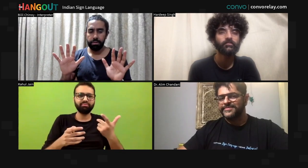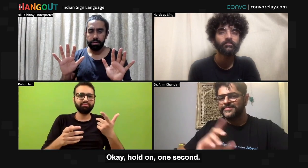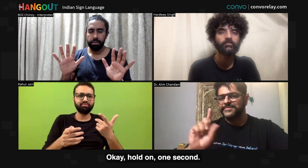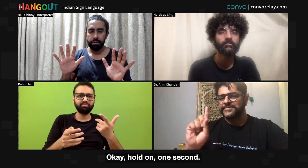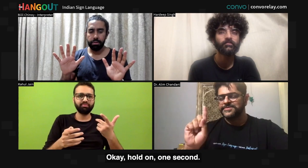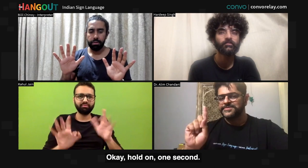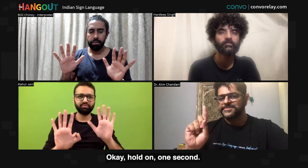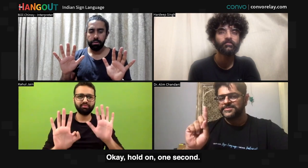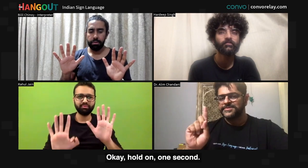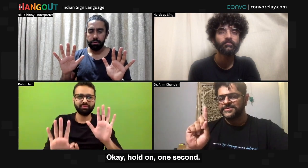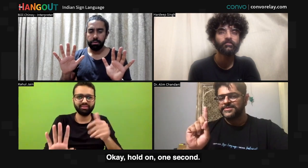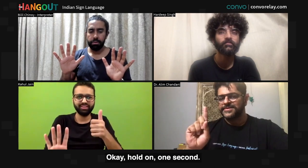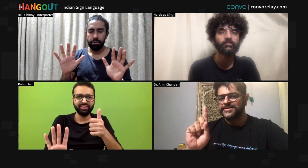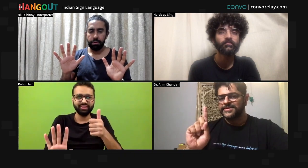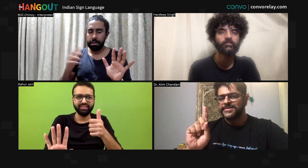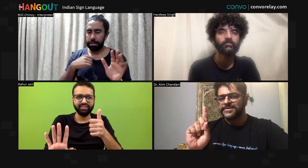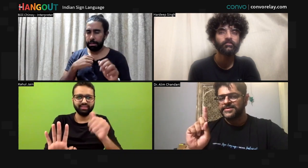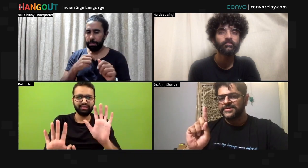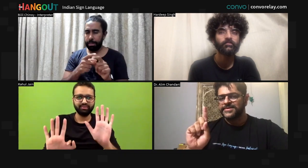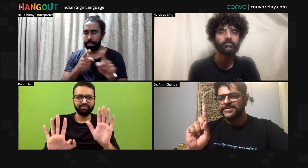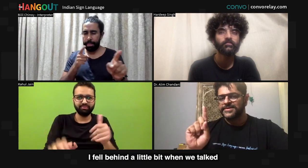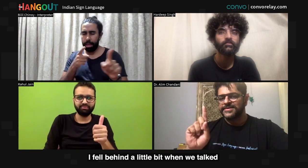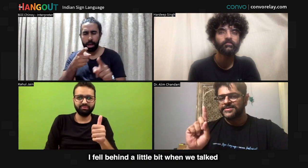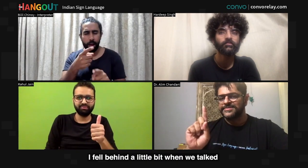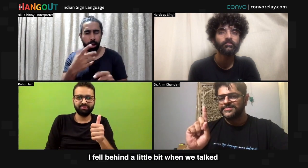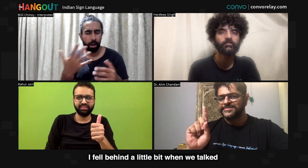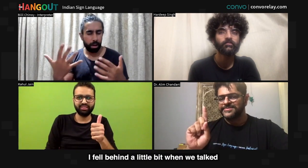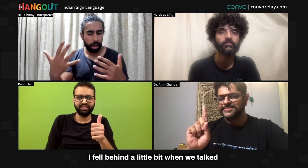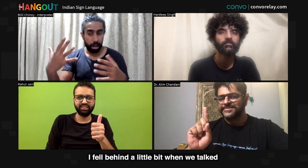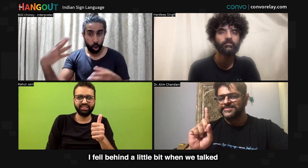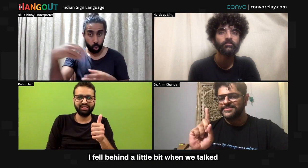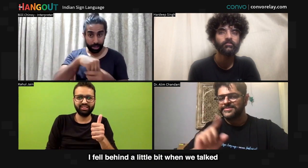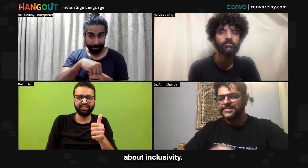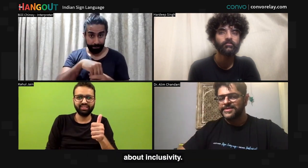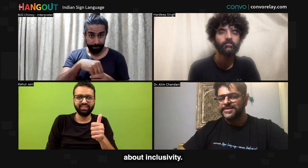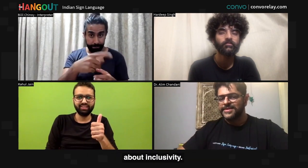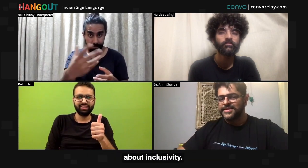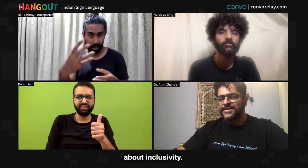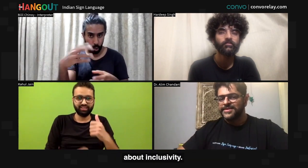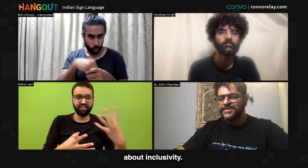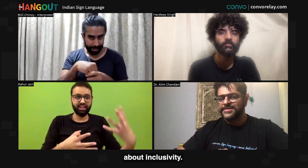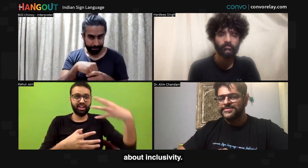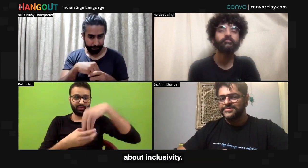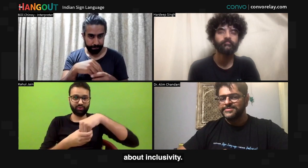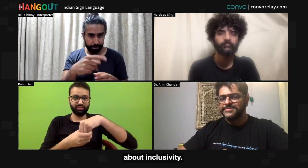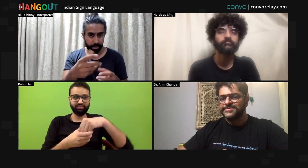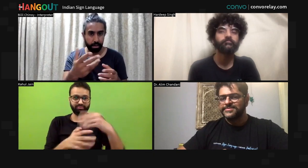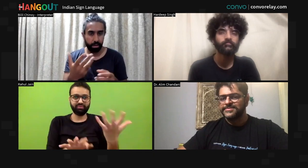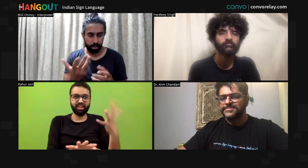okay, hold on one second. I'm, I fell behind a little bit when we're talking about inclusive inclusivity. Um,